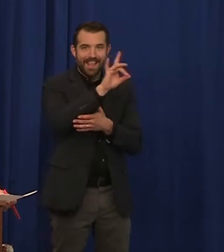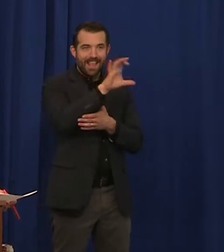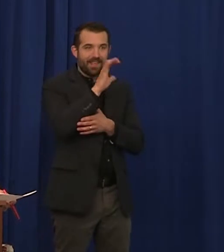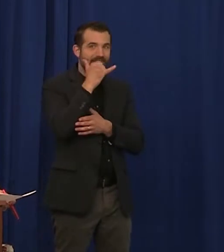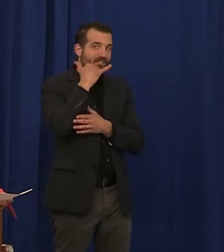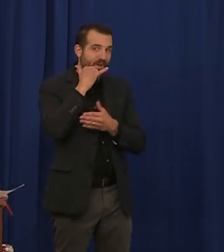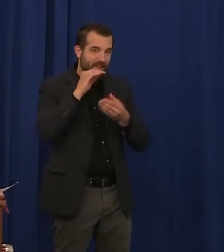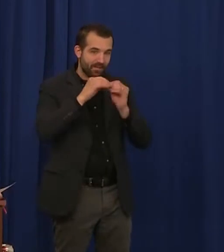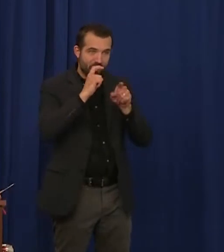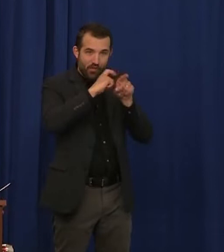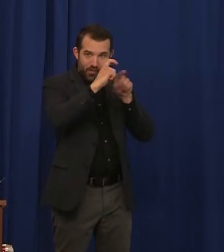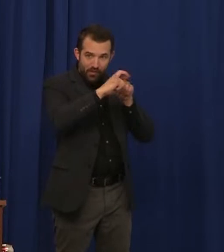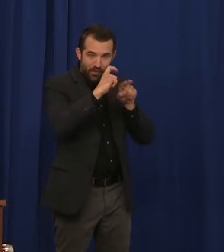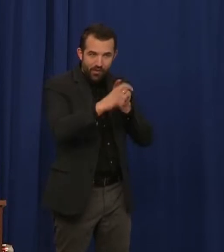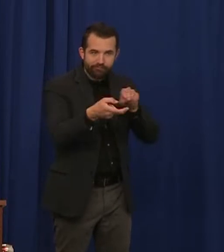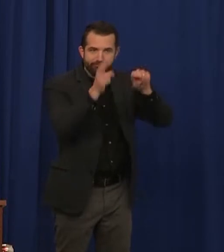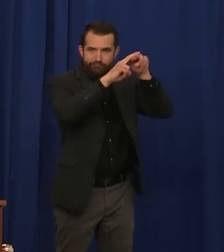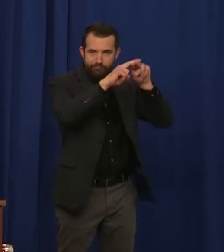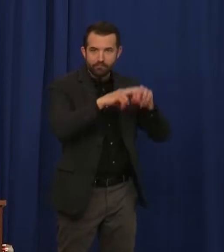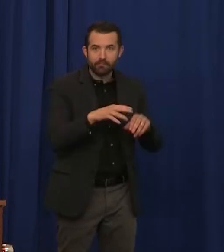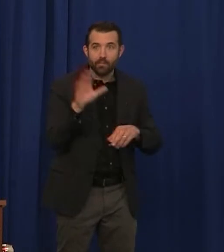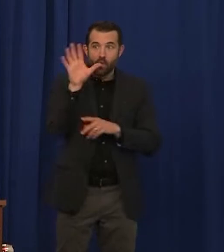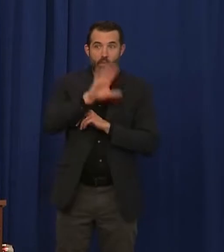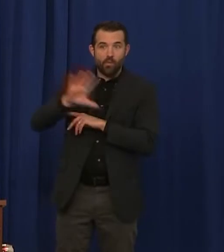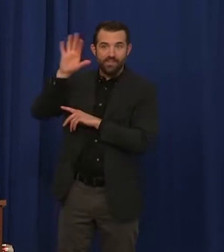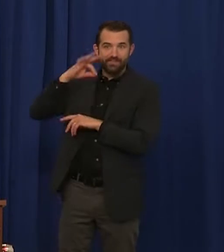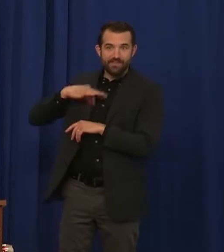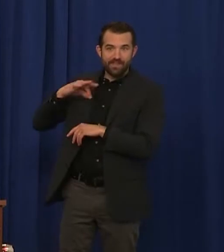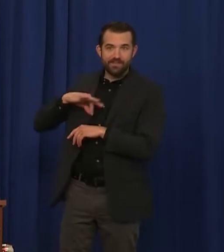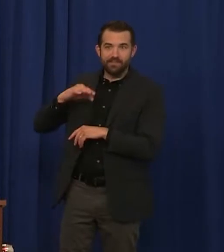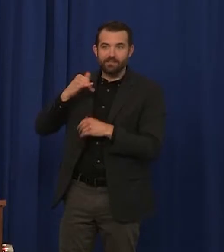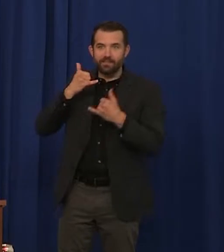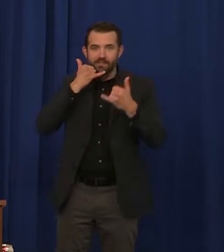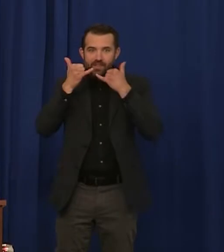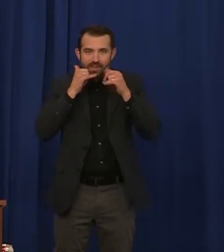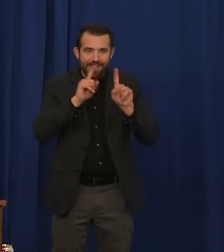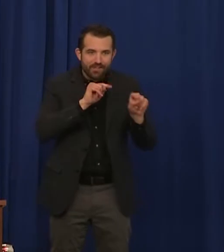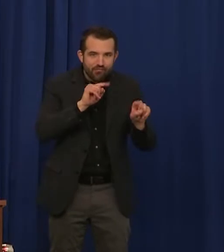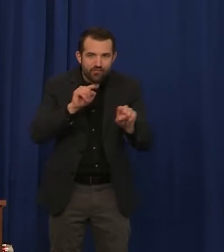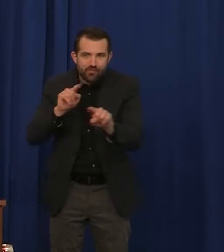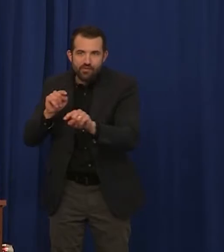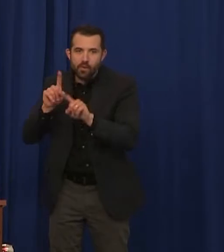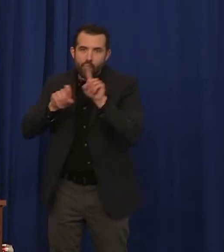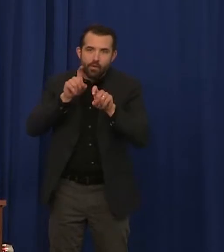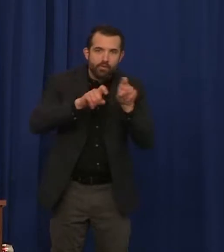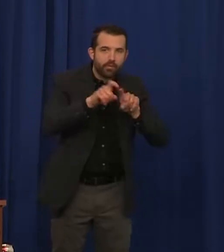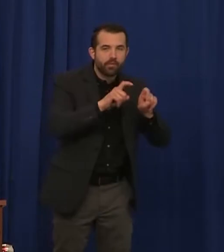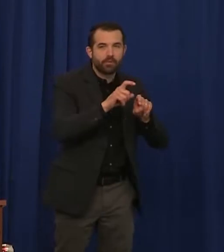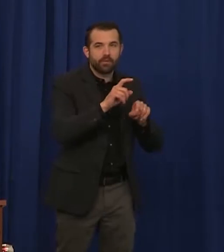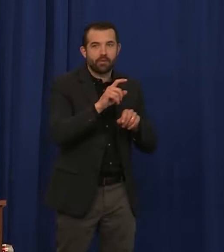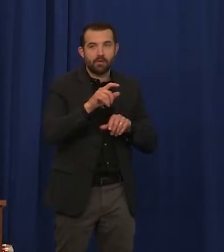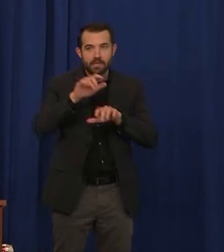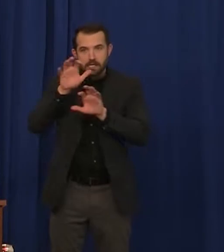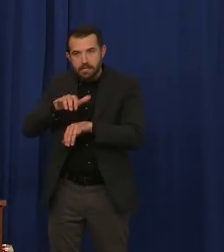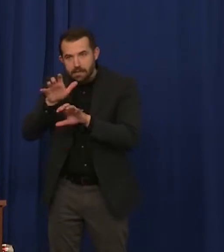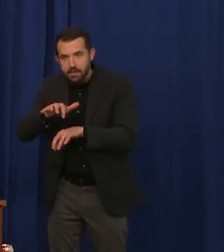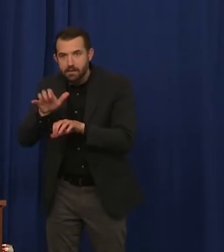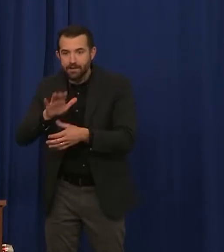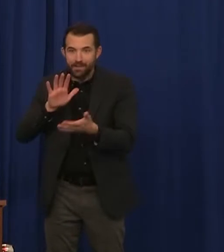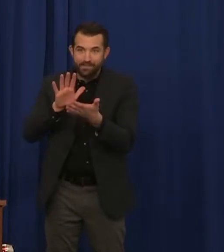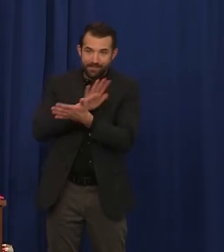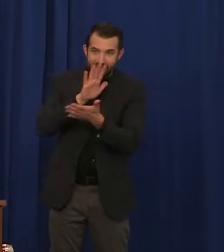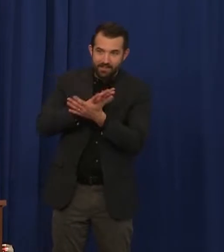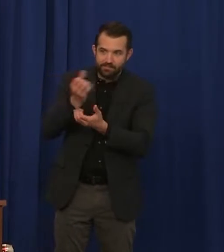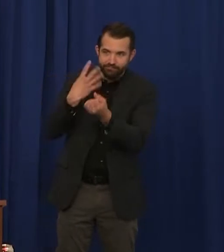helping to answer questions from callers, data entering information that is still coming in on paper in some